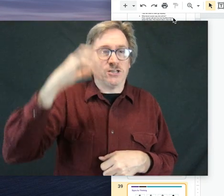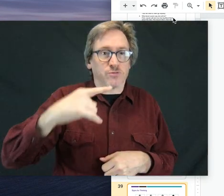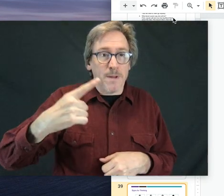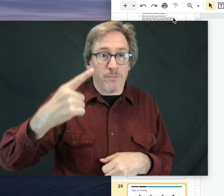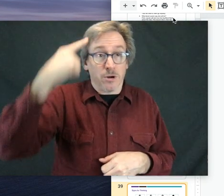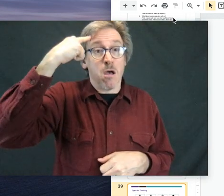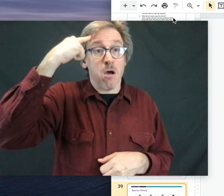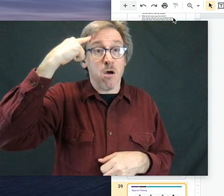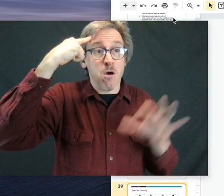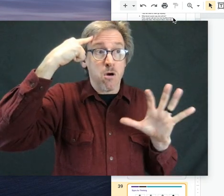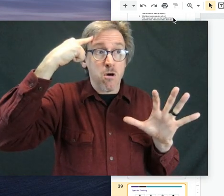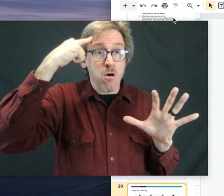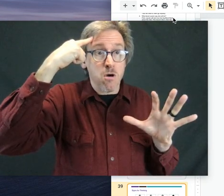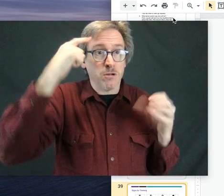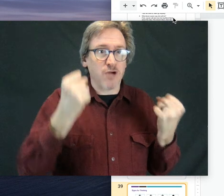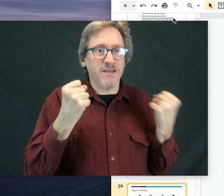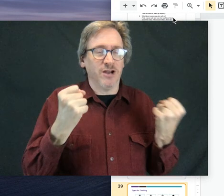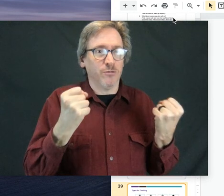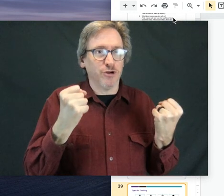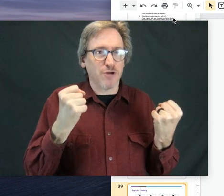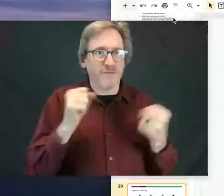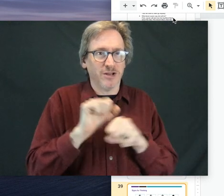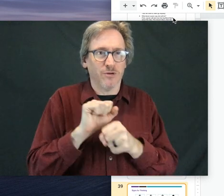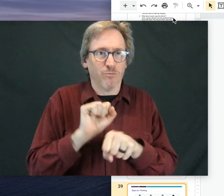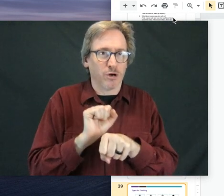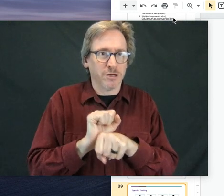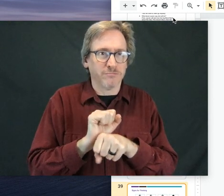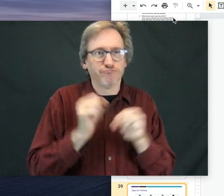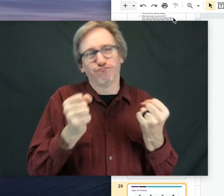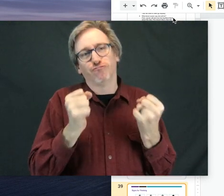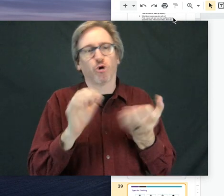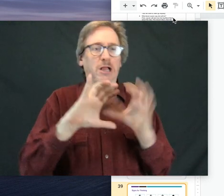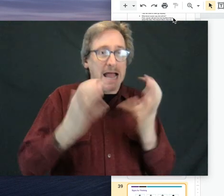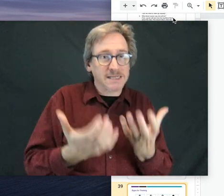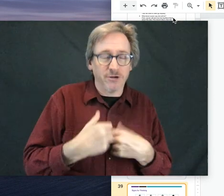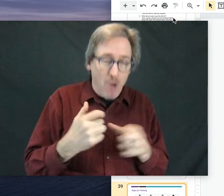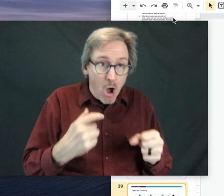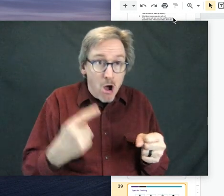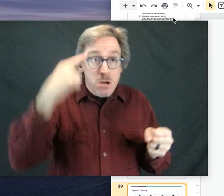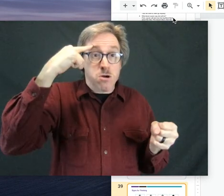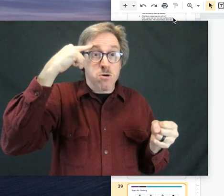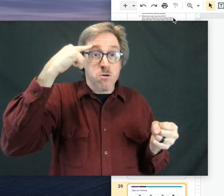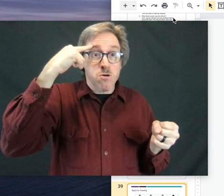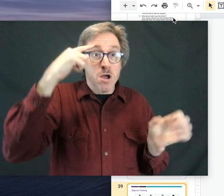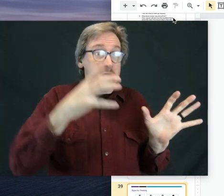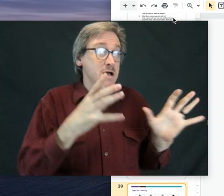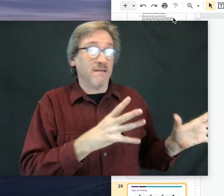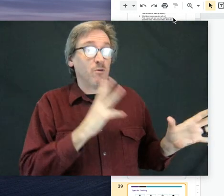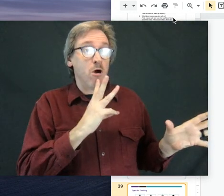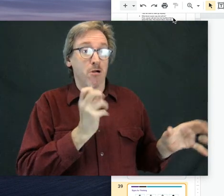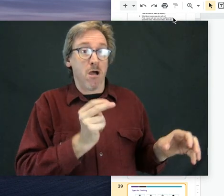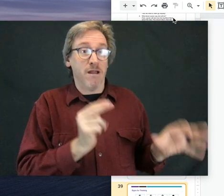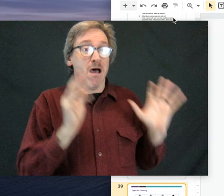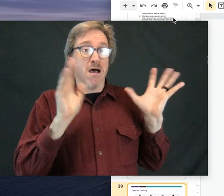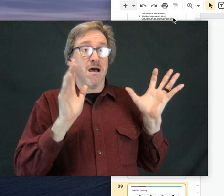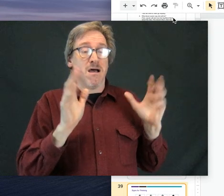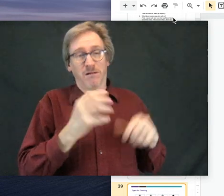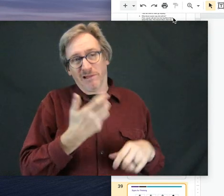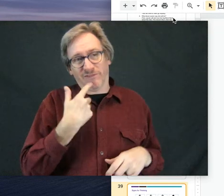I just remembered. Oh, drive. When you're driving into work or class, and you go, "Oh, I left the water